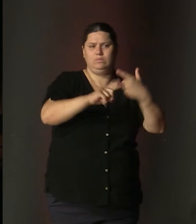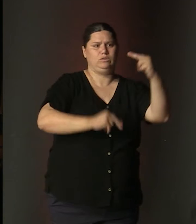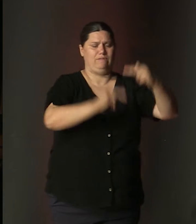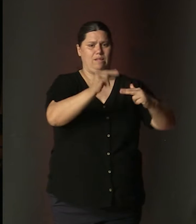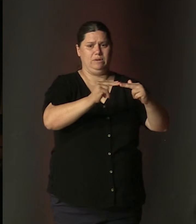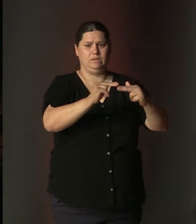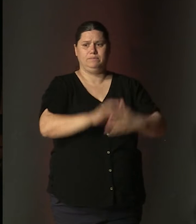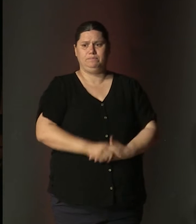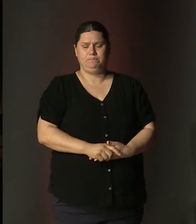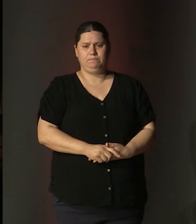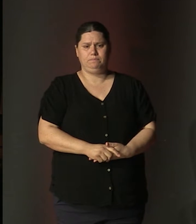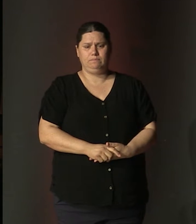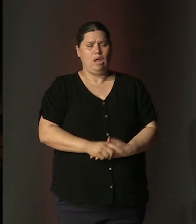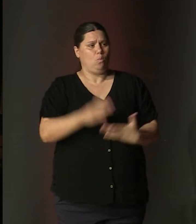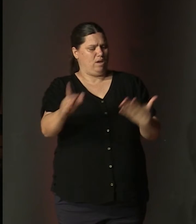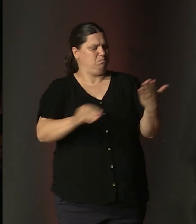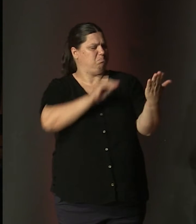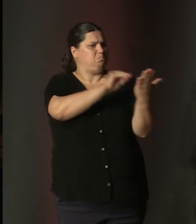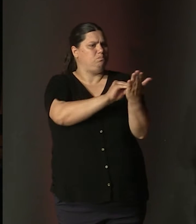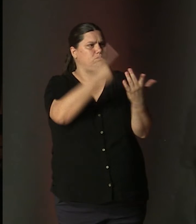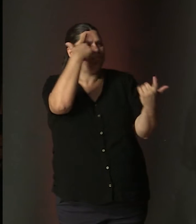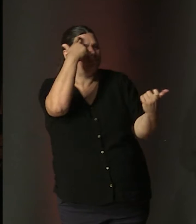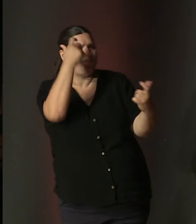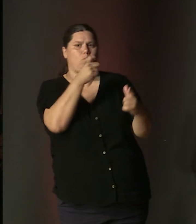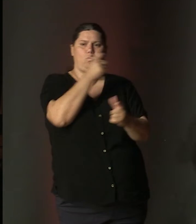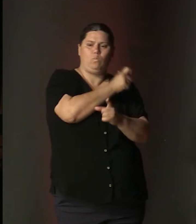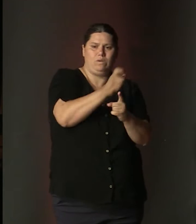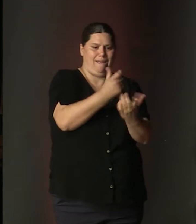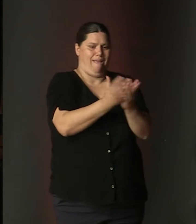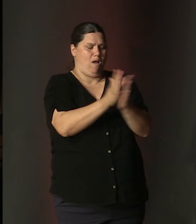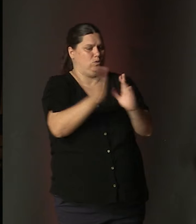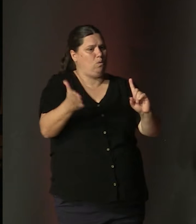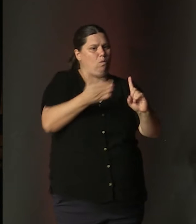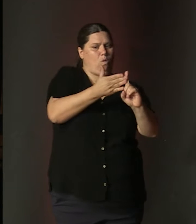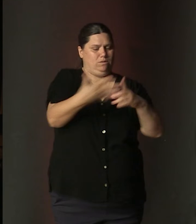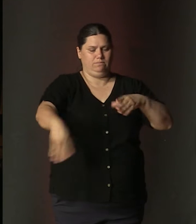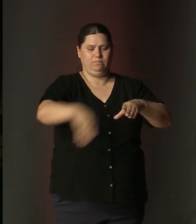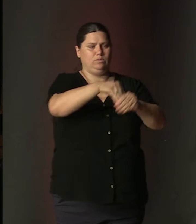we drafted suggestions for the wording of the goals and targets that were inclusive of minerals.